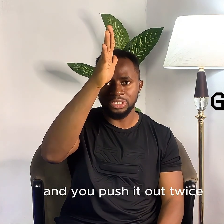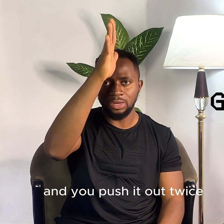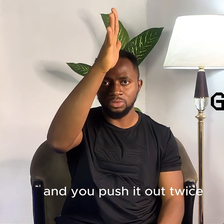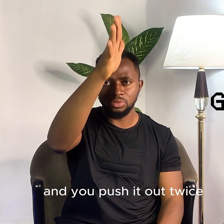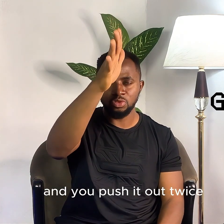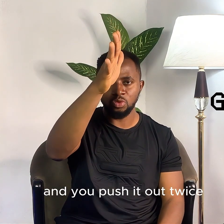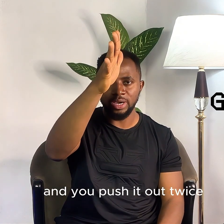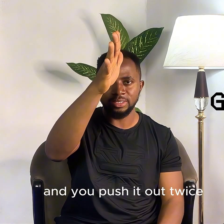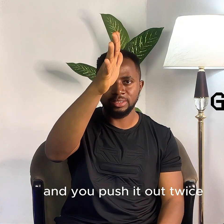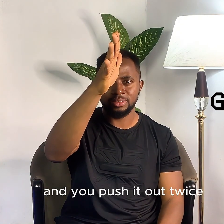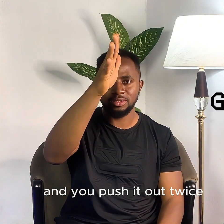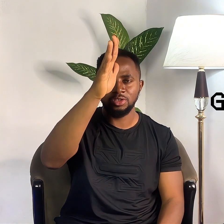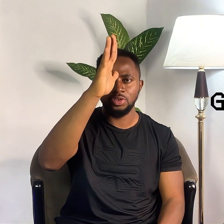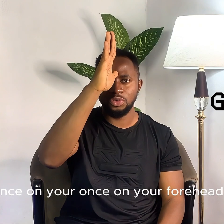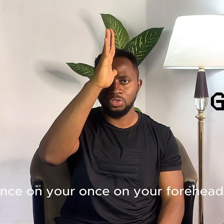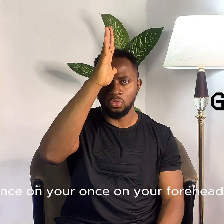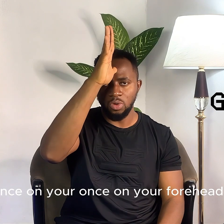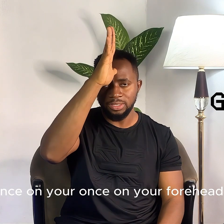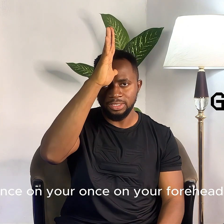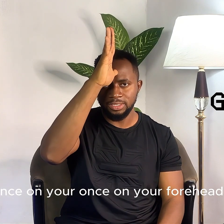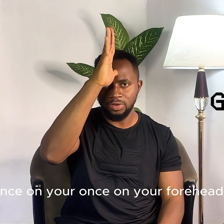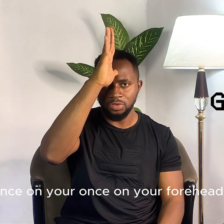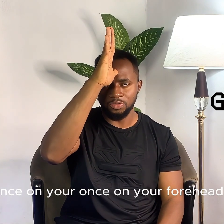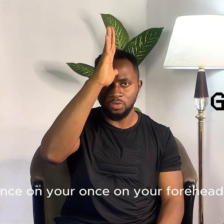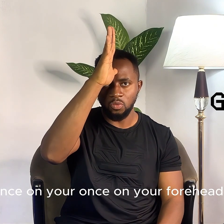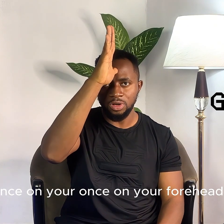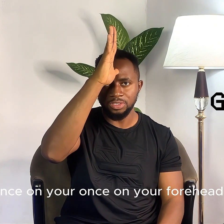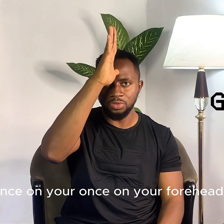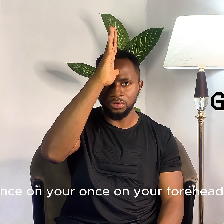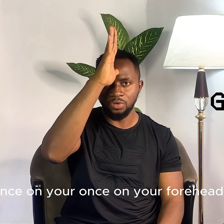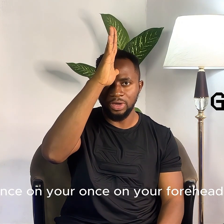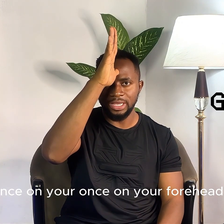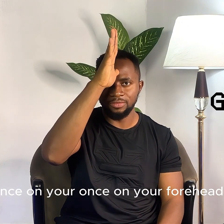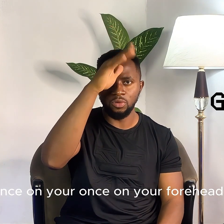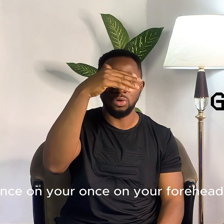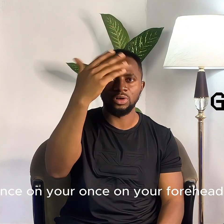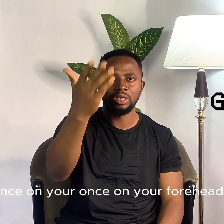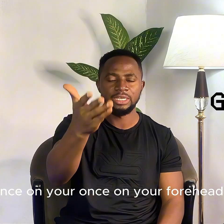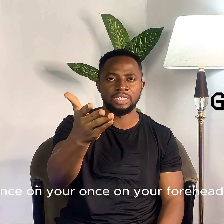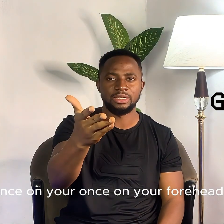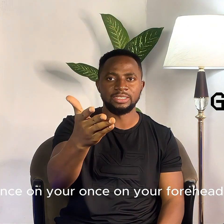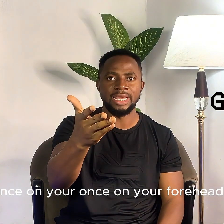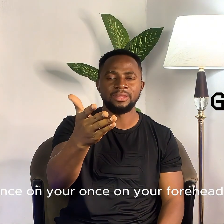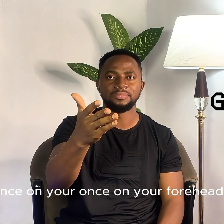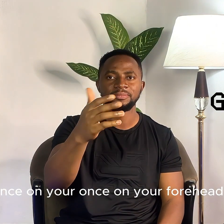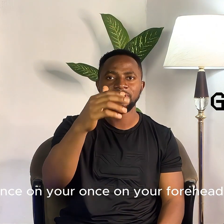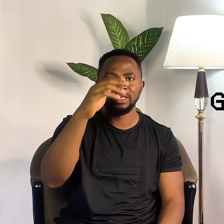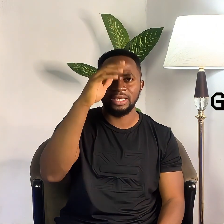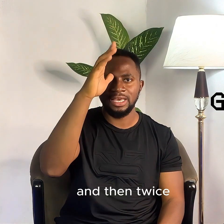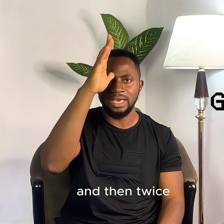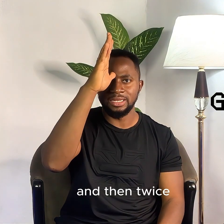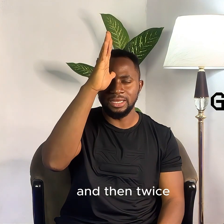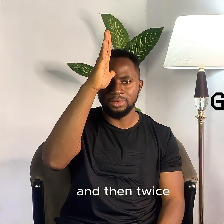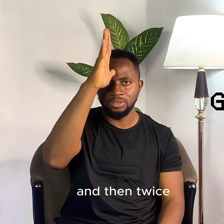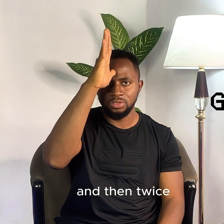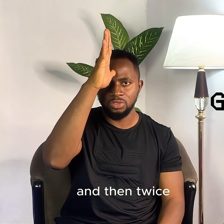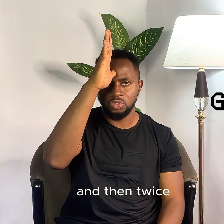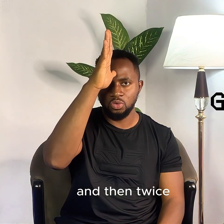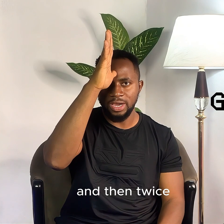out twice. So once on your forehead for dad, and then